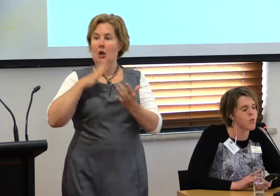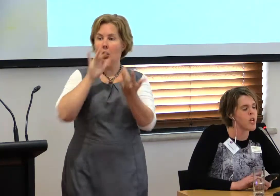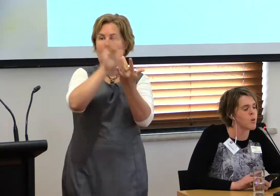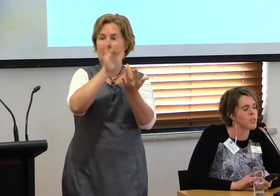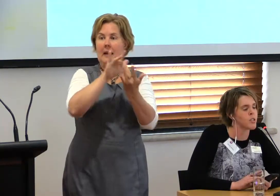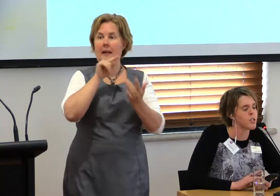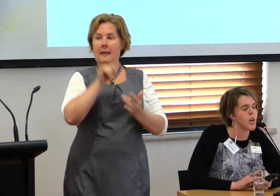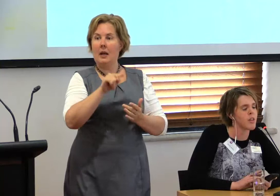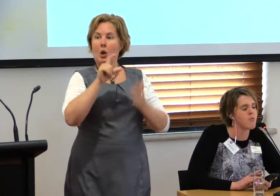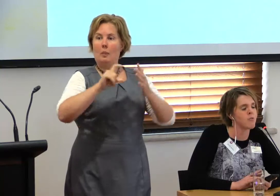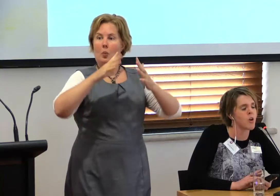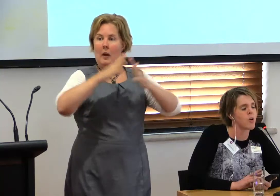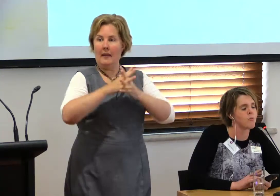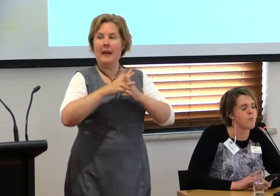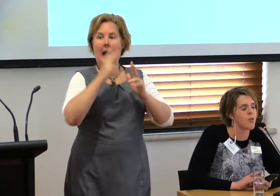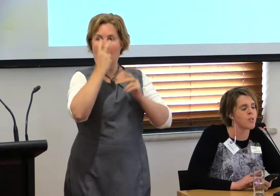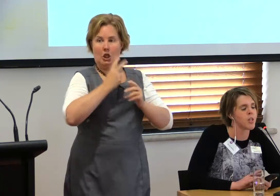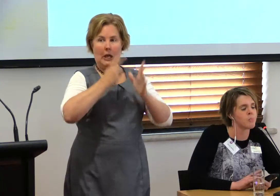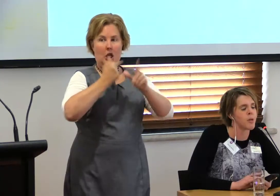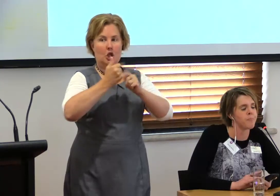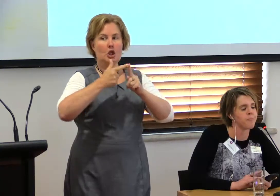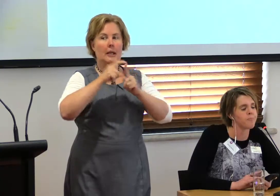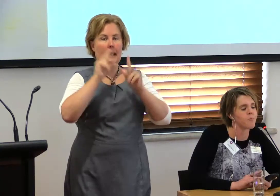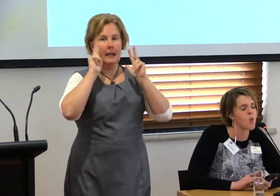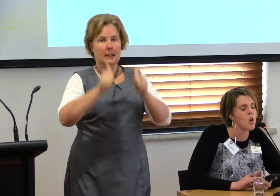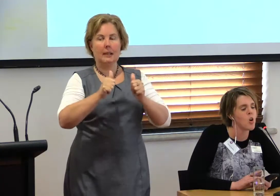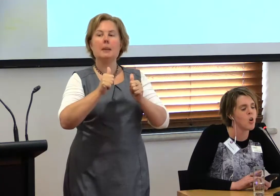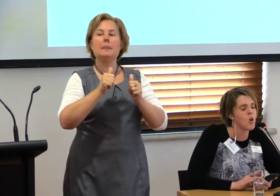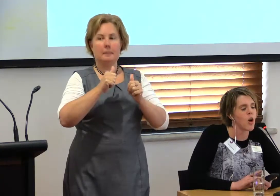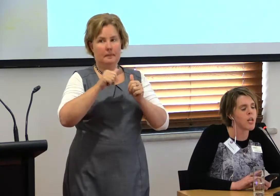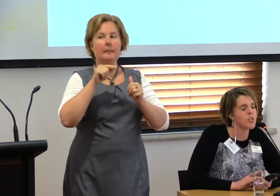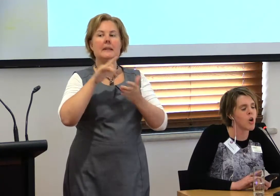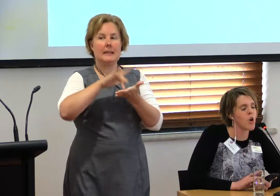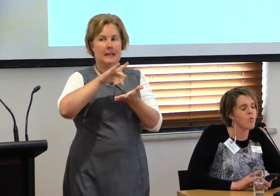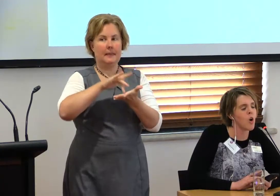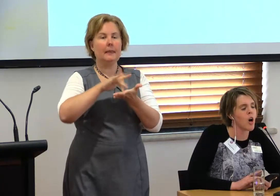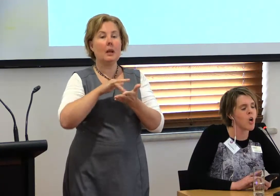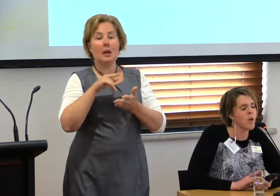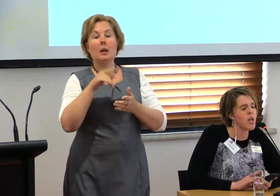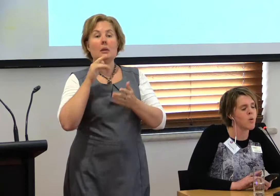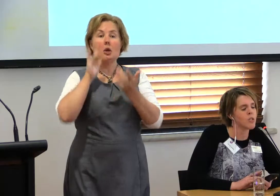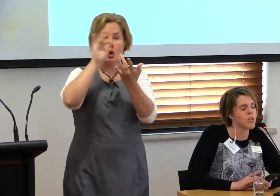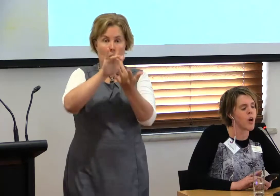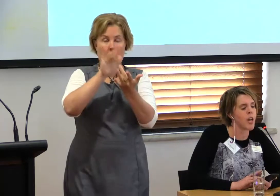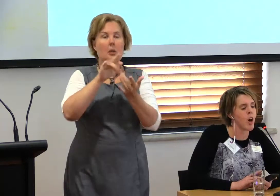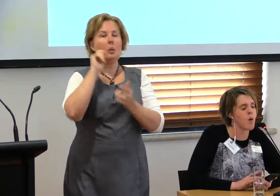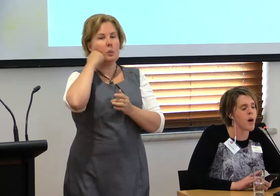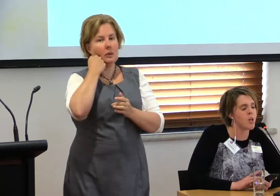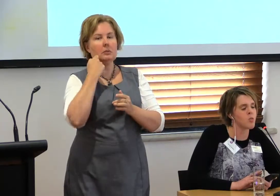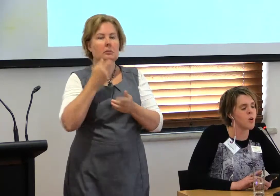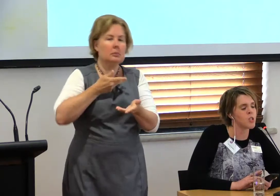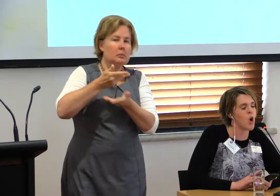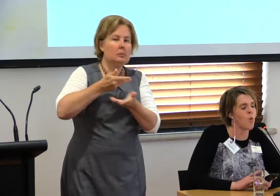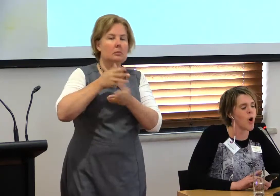initial screening questions and then refer you for further assessment. All right, so I don't want any questions right now